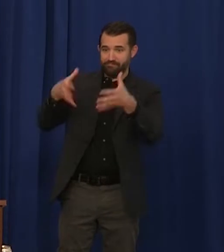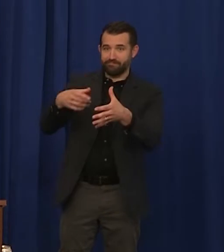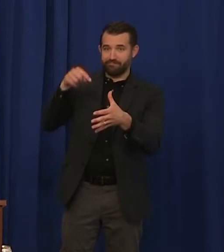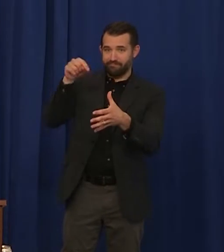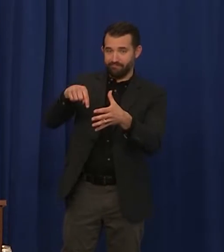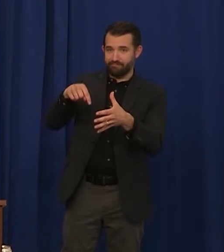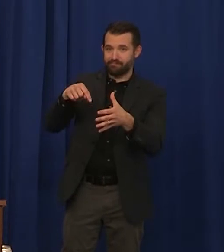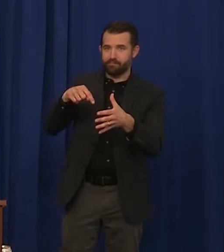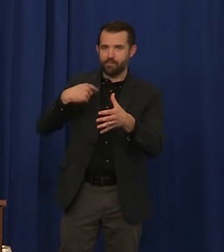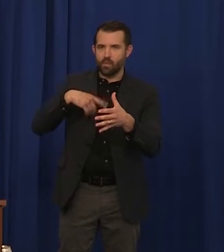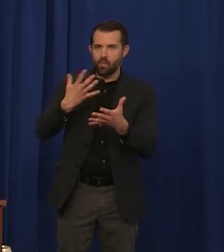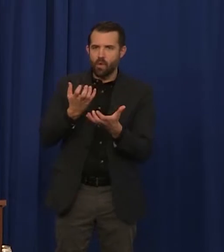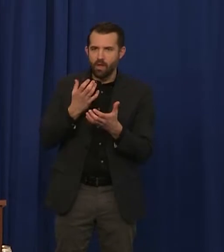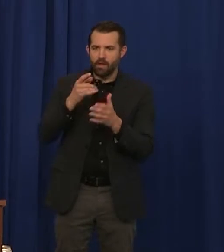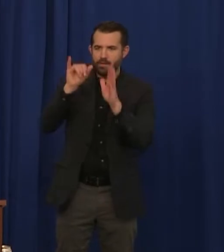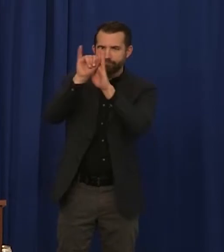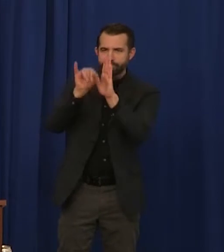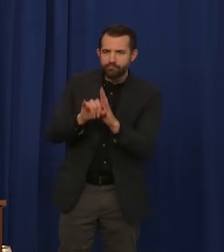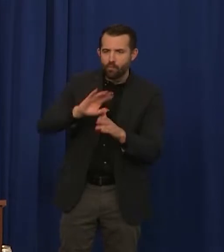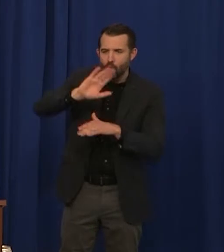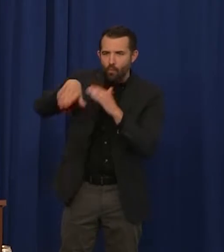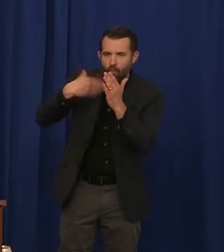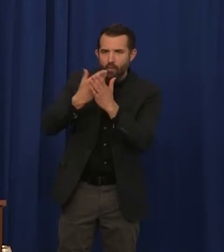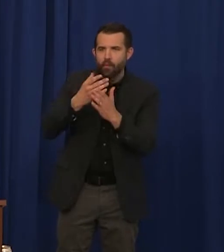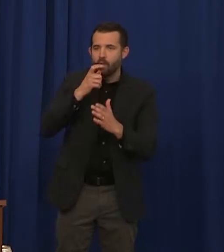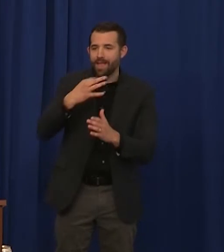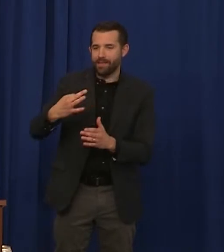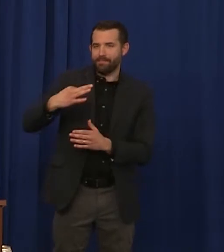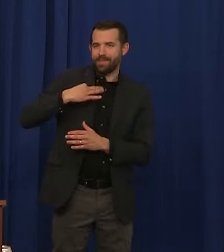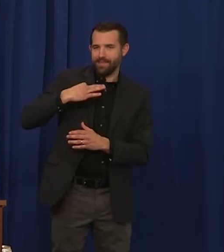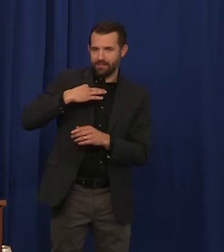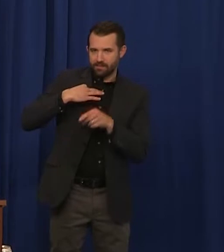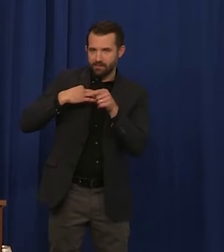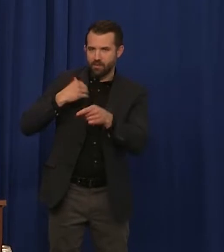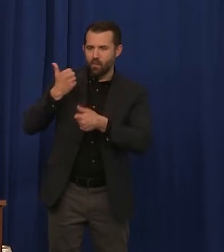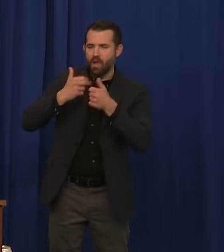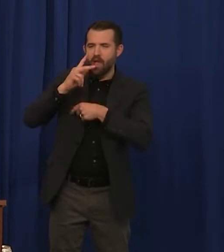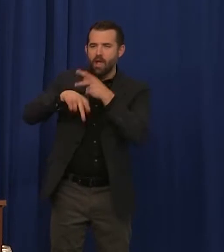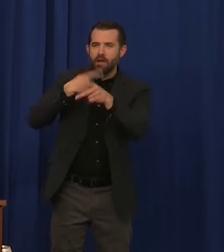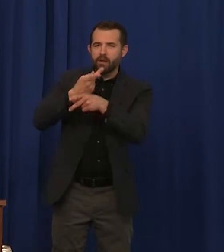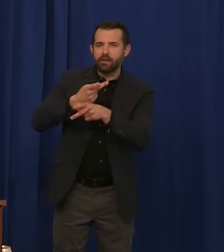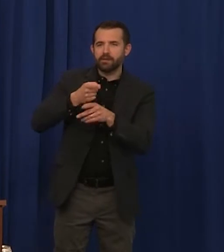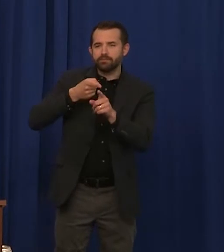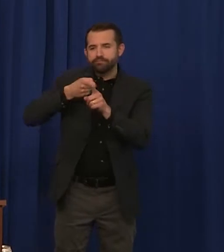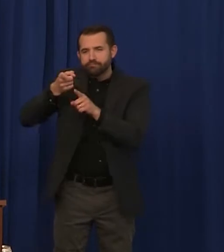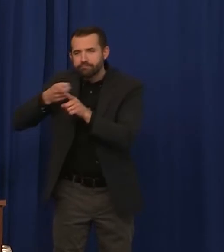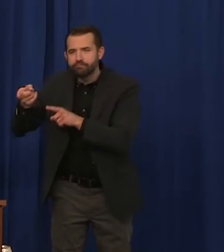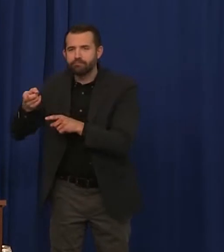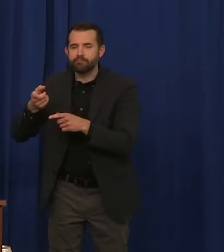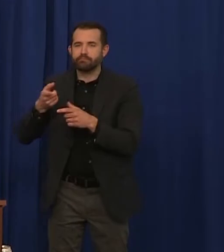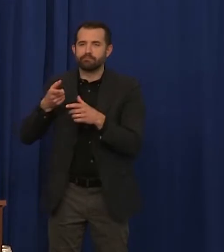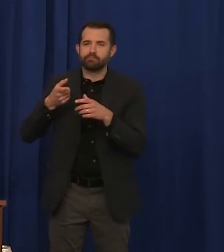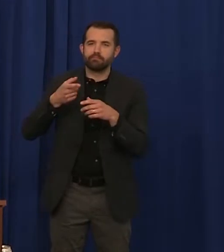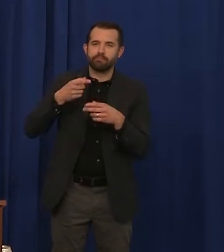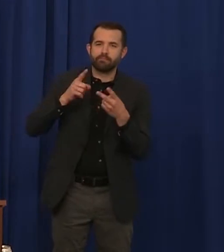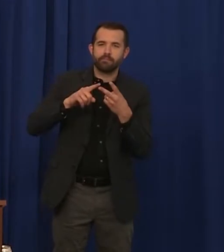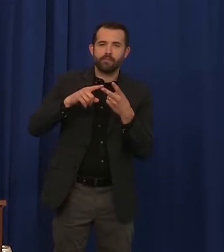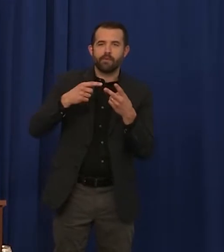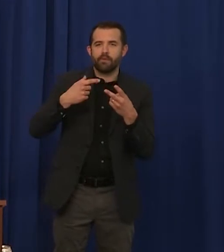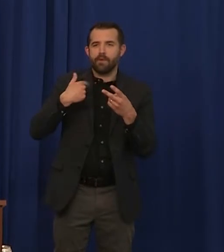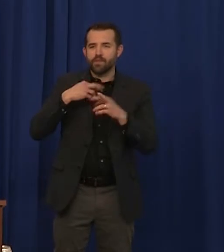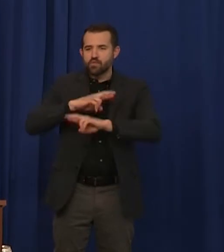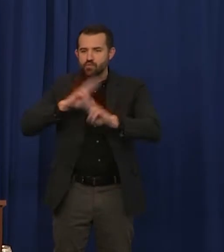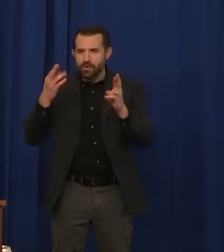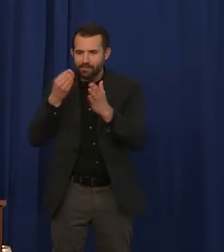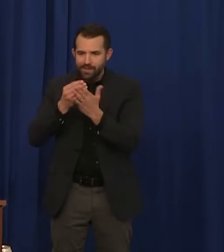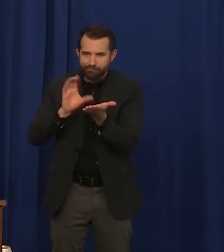are eligible for it, and that we are accurately providing benefits up front so that we do not have to